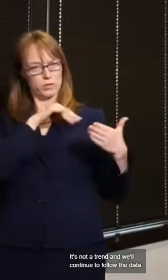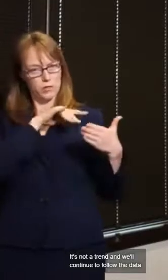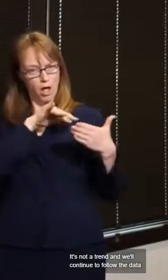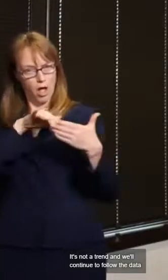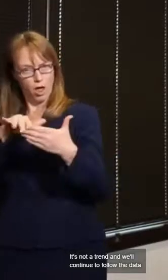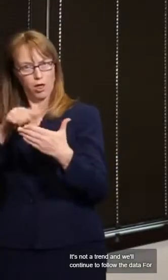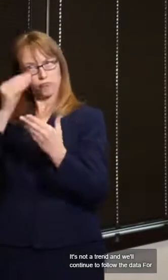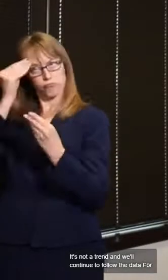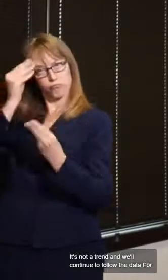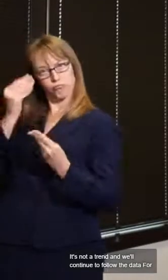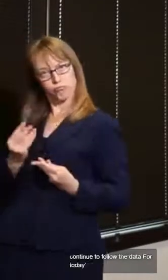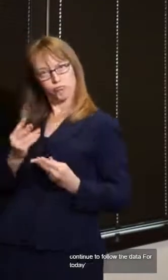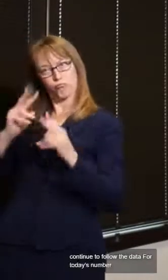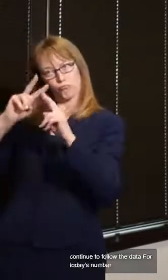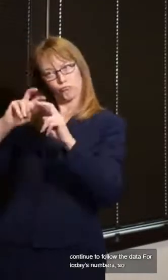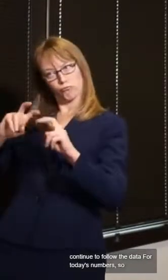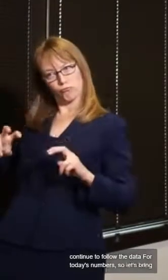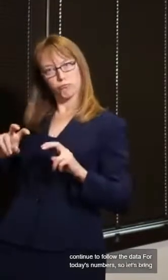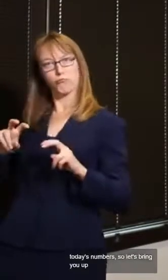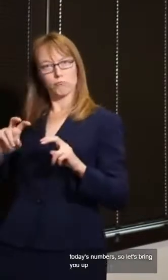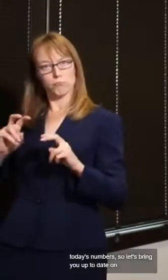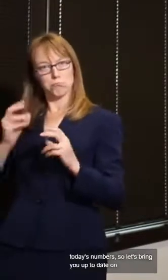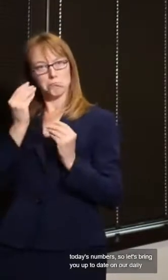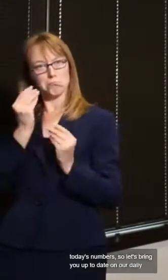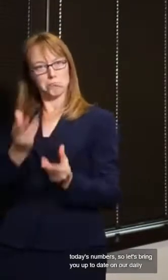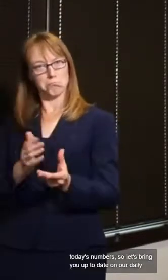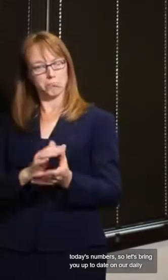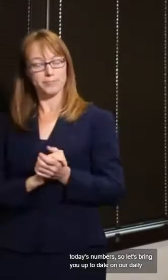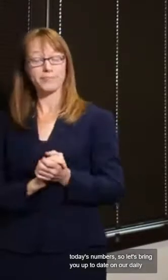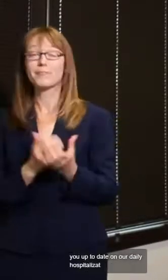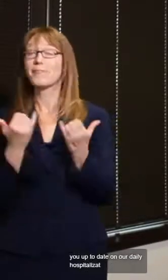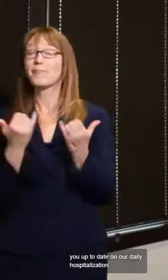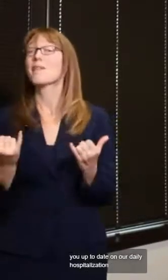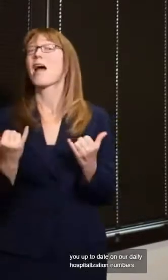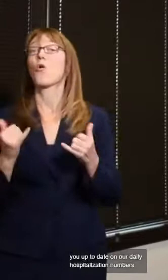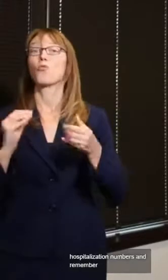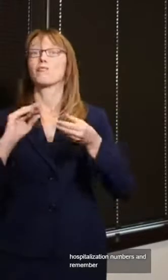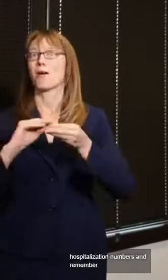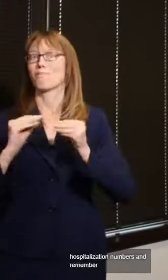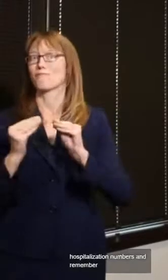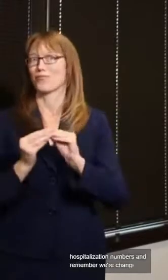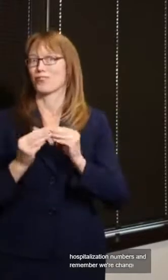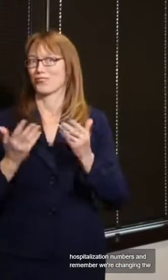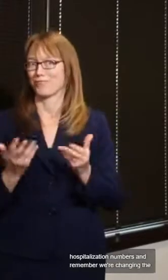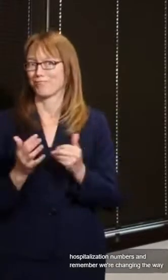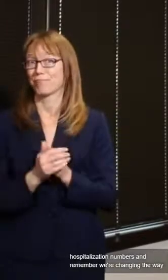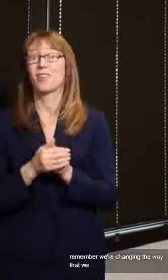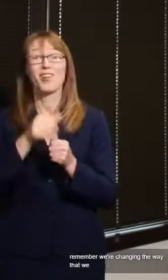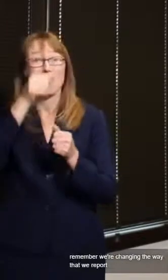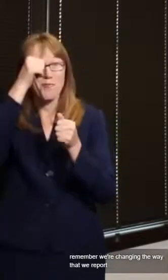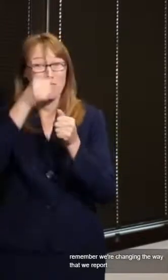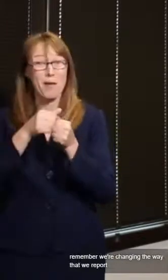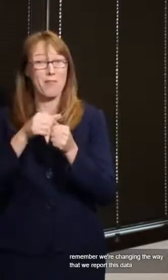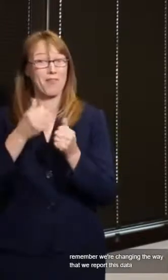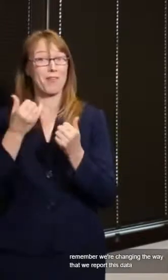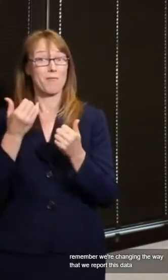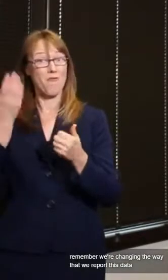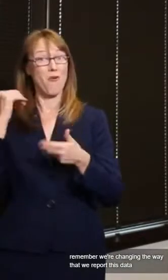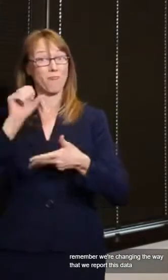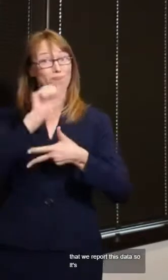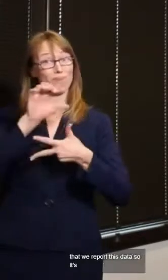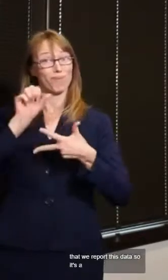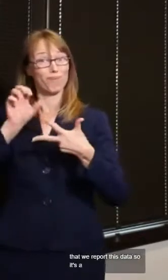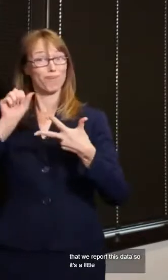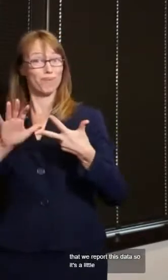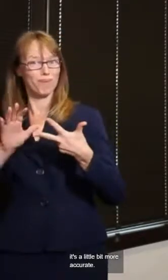Now for today's numbers. So let's bring you up to date on our daily hospitalization numbers. And remember, we're changing the way that we report this data so it's a little